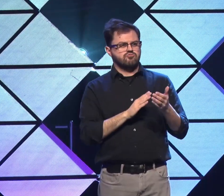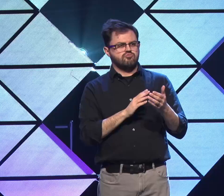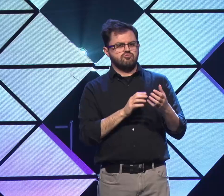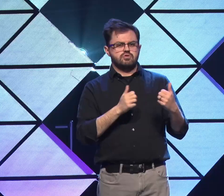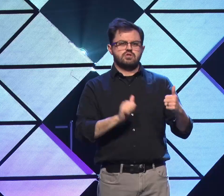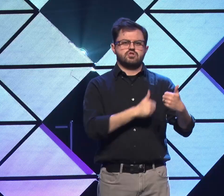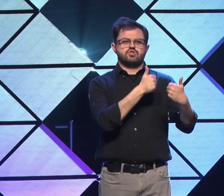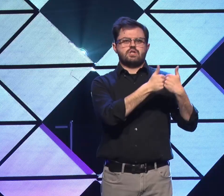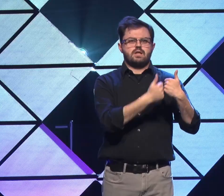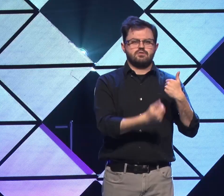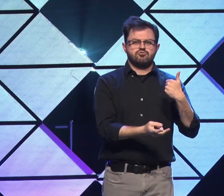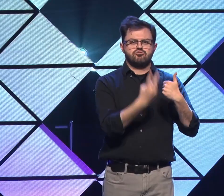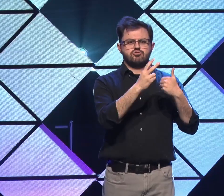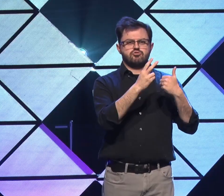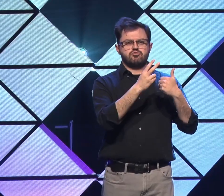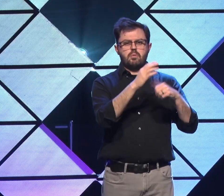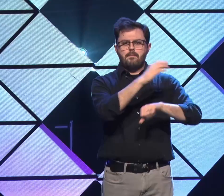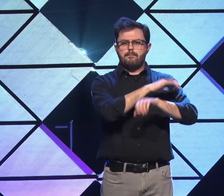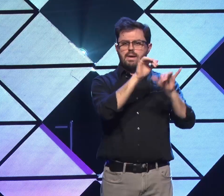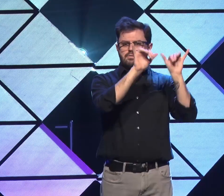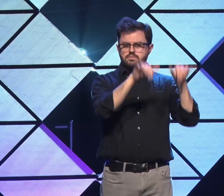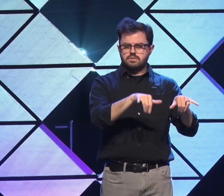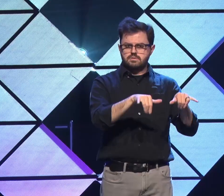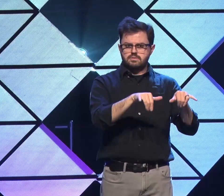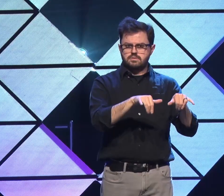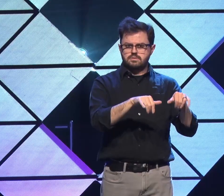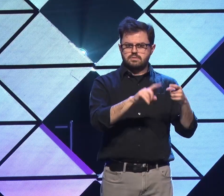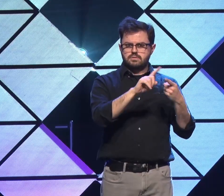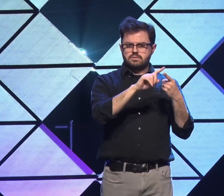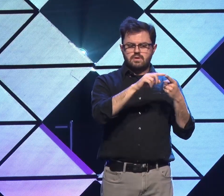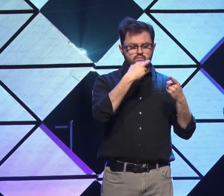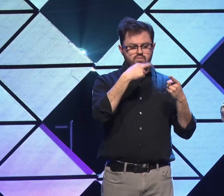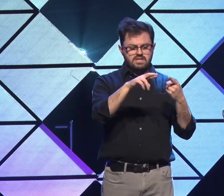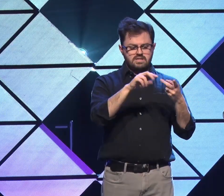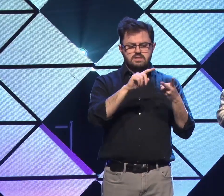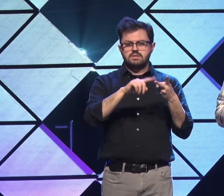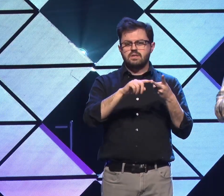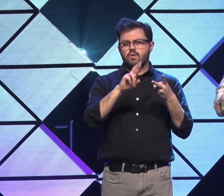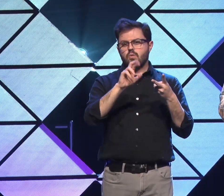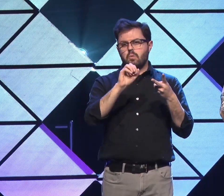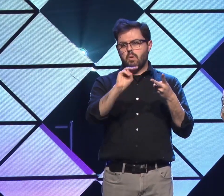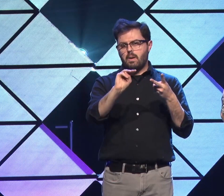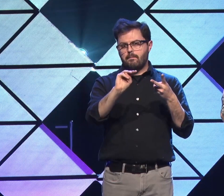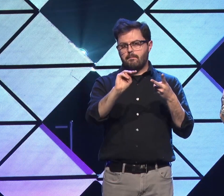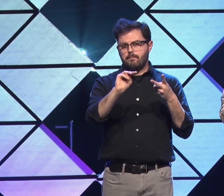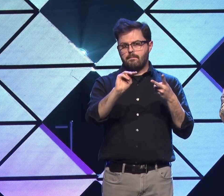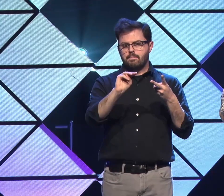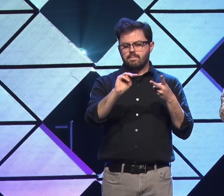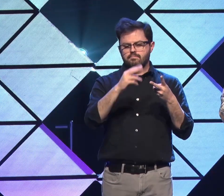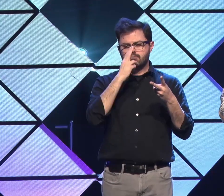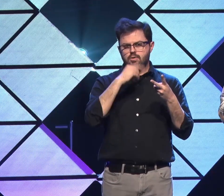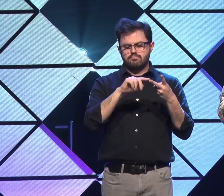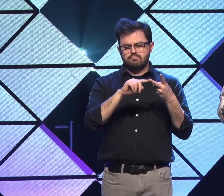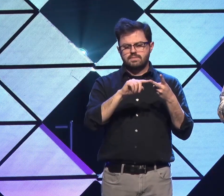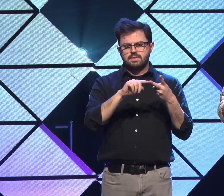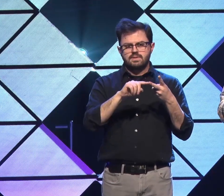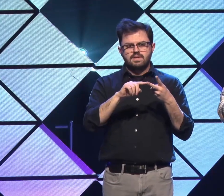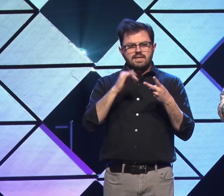oppressive. One was religion and one was Rome. And in the video you might have seen if you were here on time,